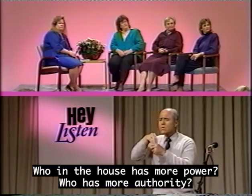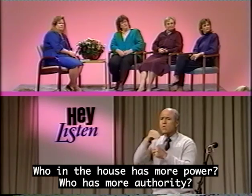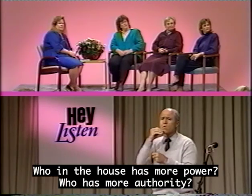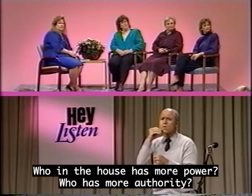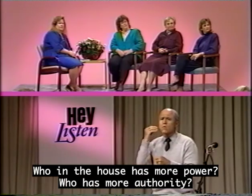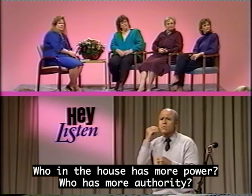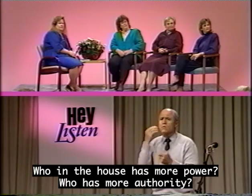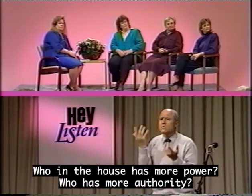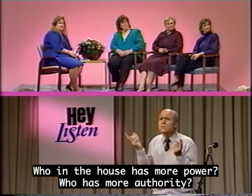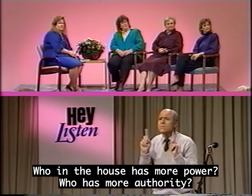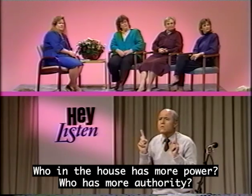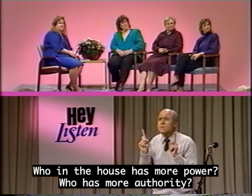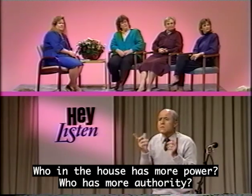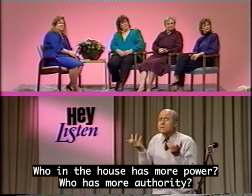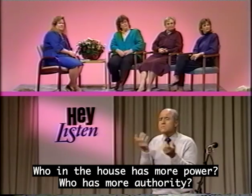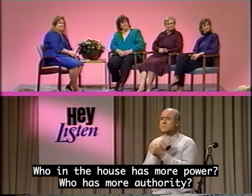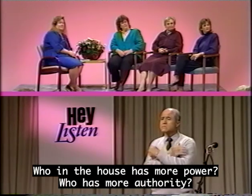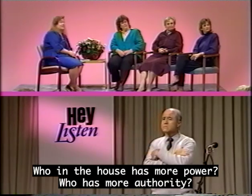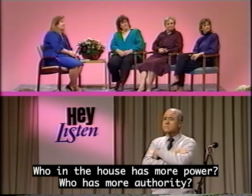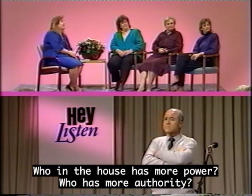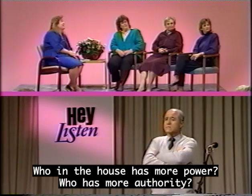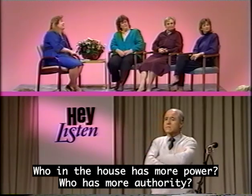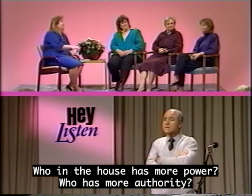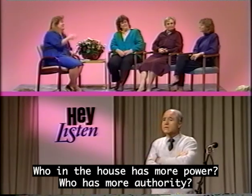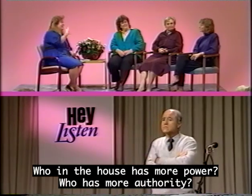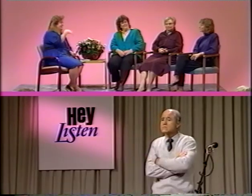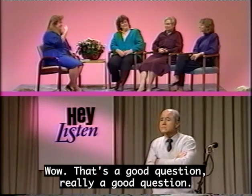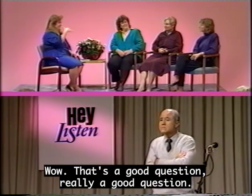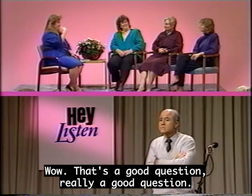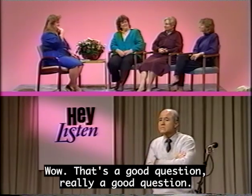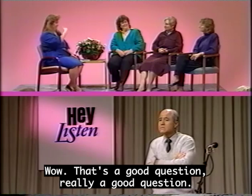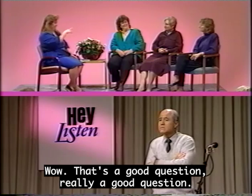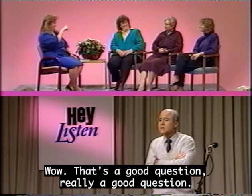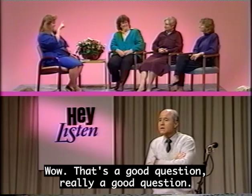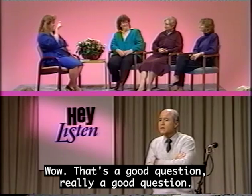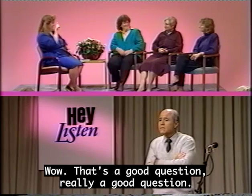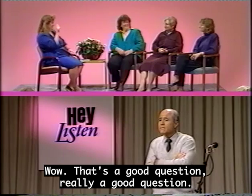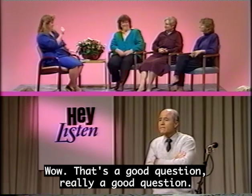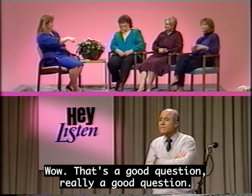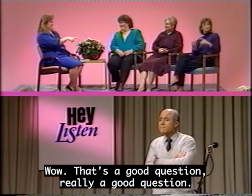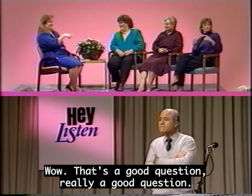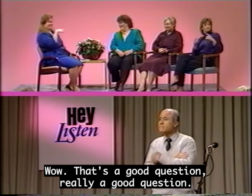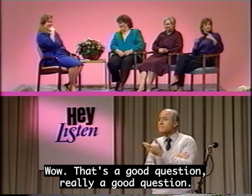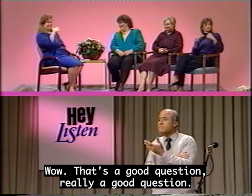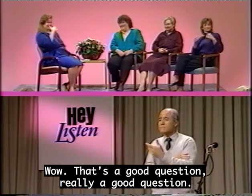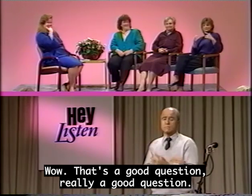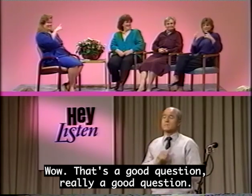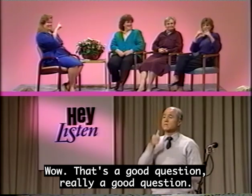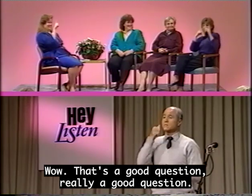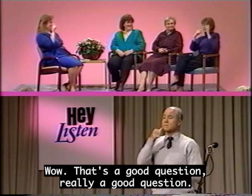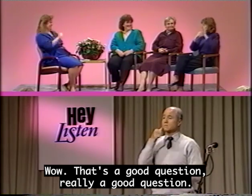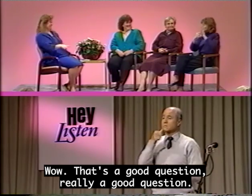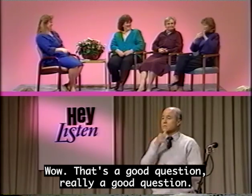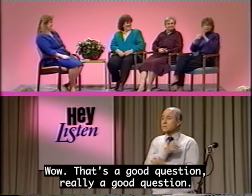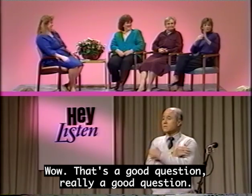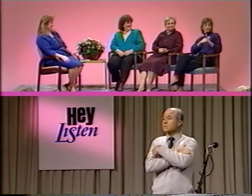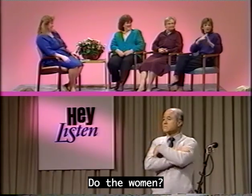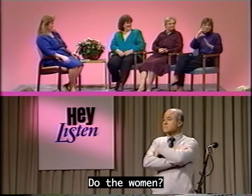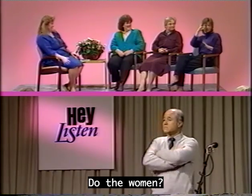in the house has more power? Who has more authority? Wow, that's a good question. Really a good question. Do the